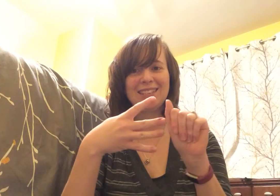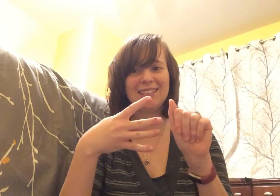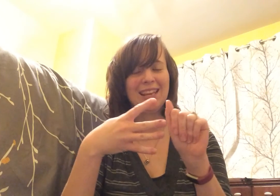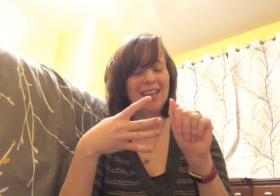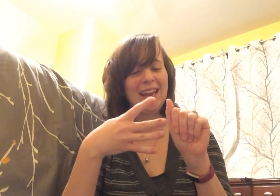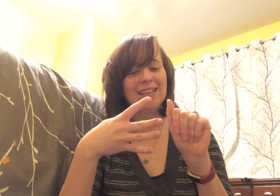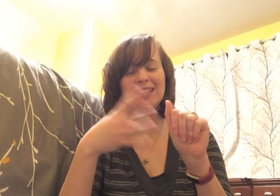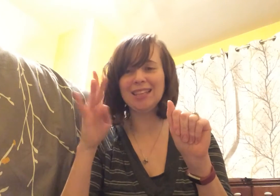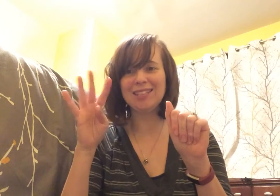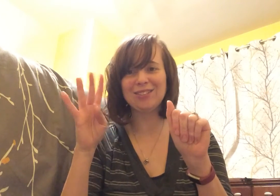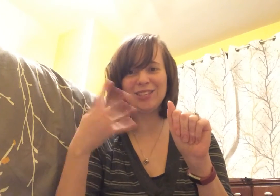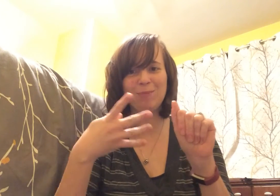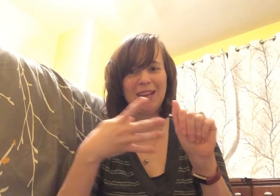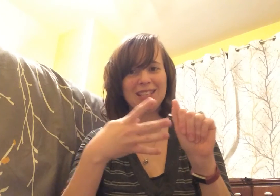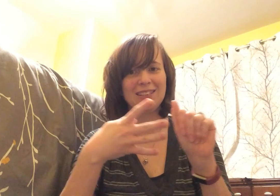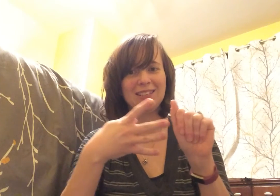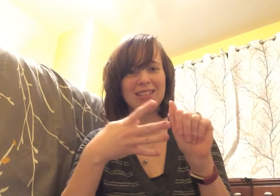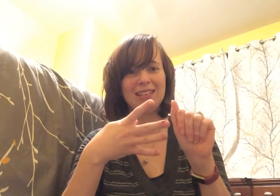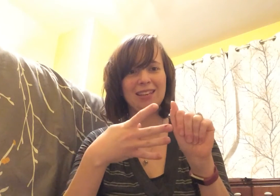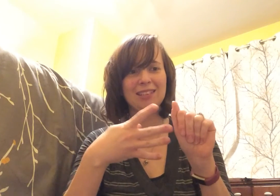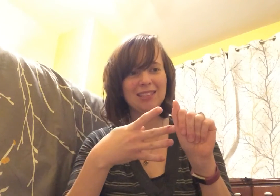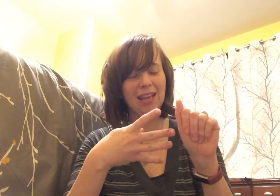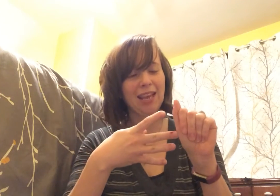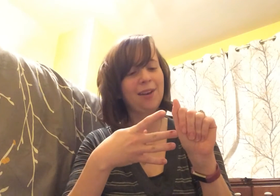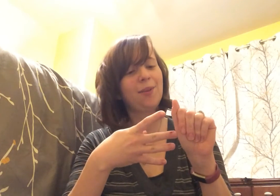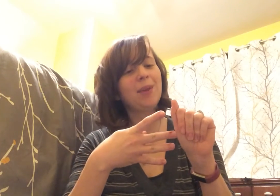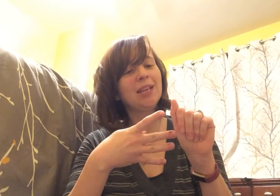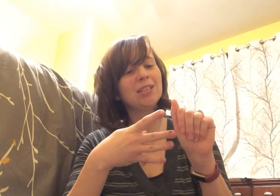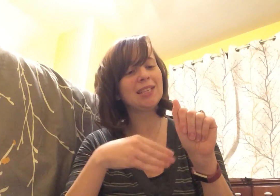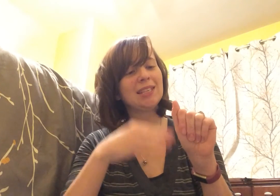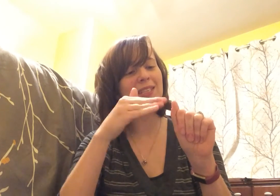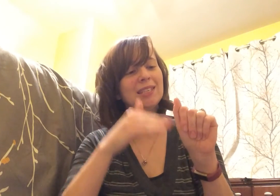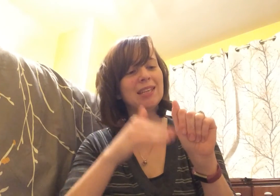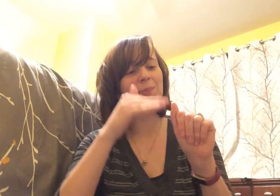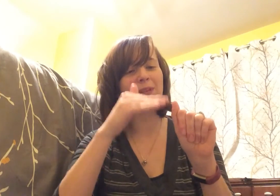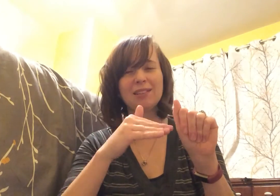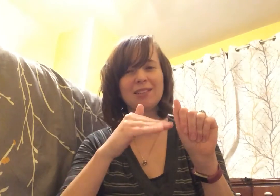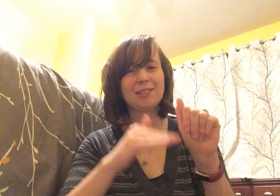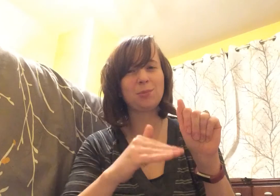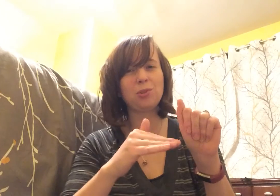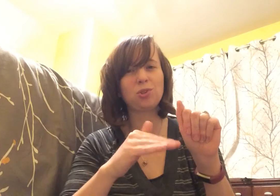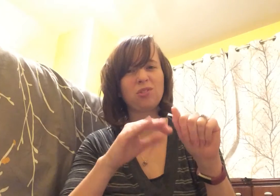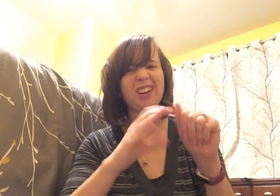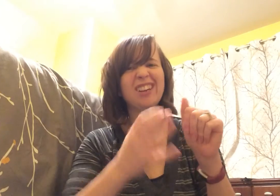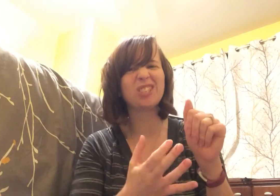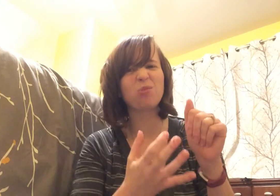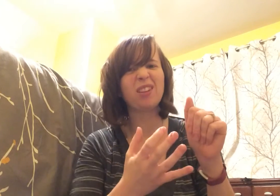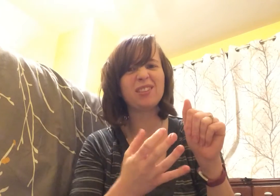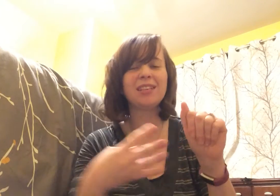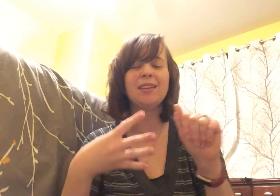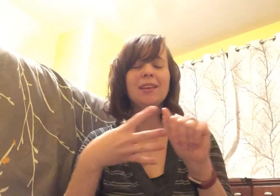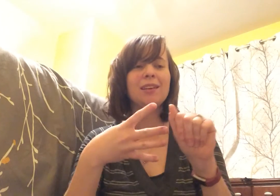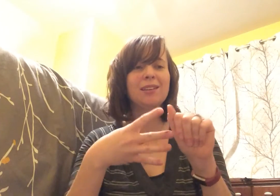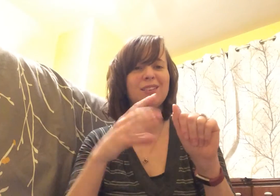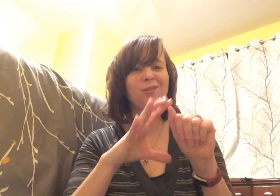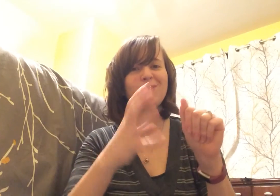Cactus. And it's like these are the spikes onto the cactus. And I imagine that this is the type of cactus that's really short, kind of squat looking, almost